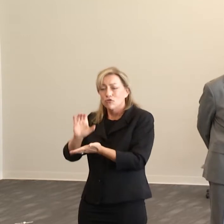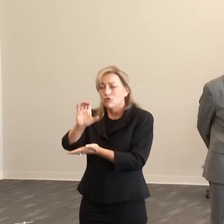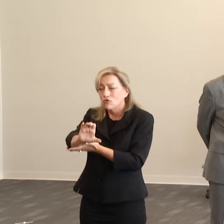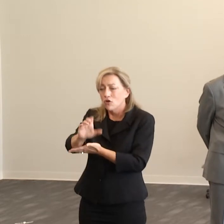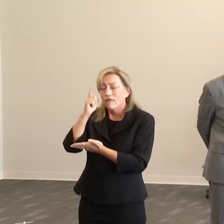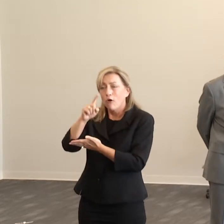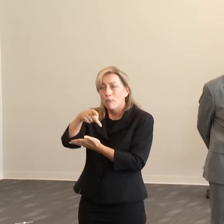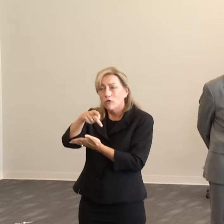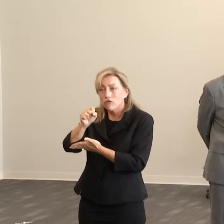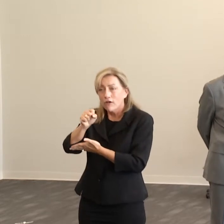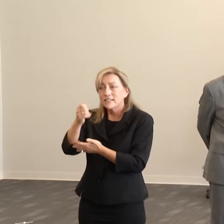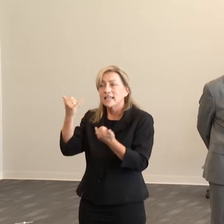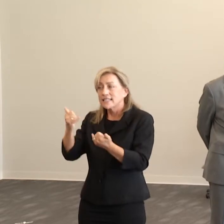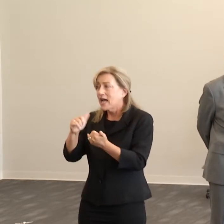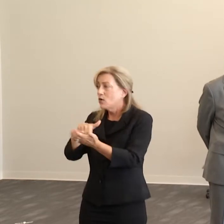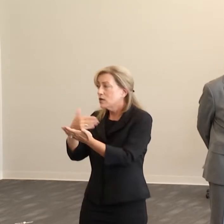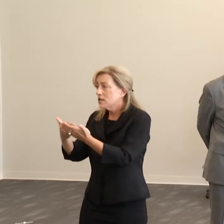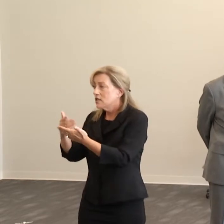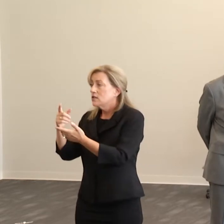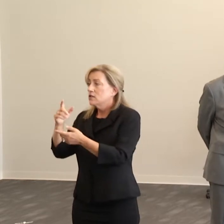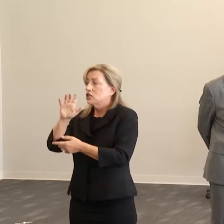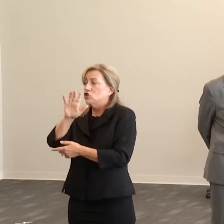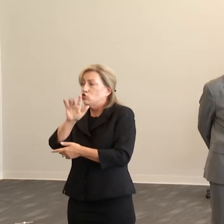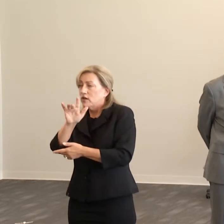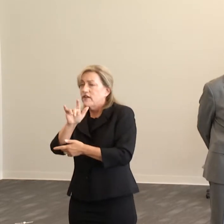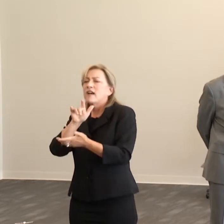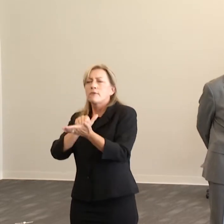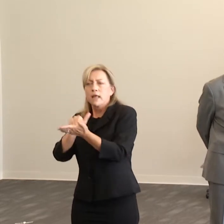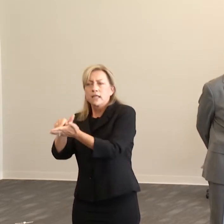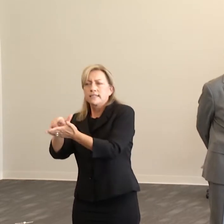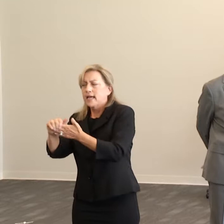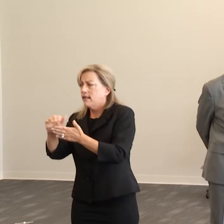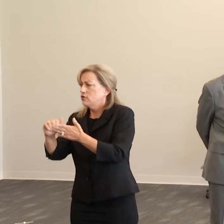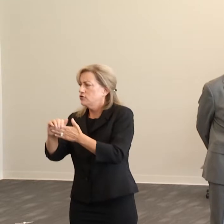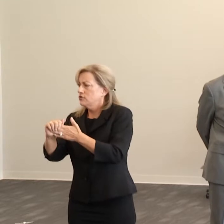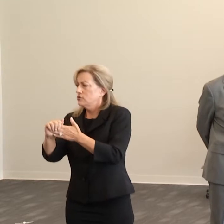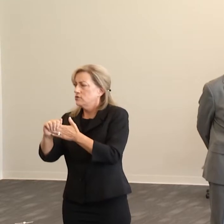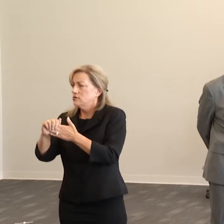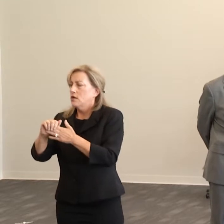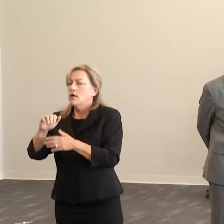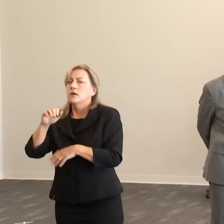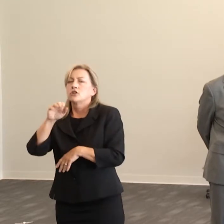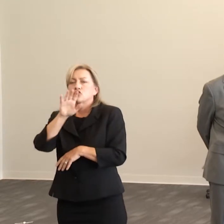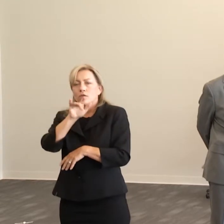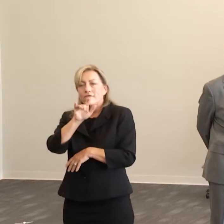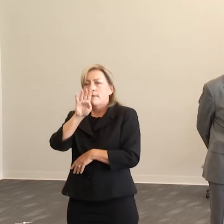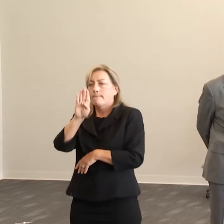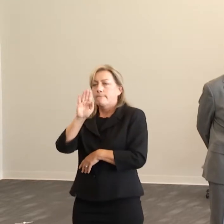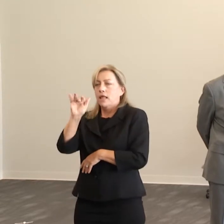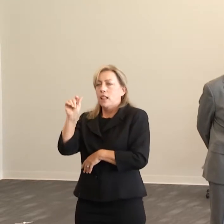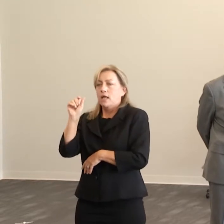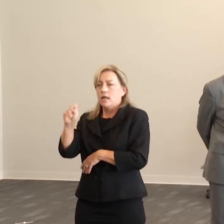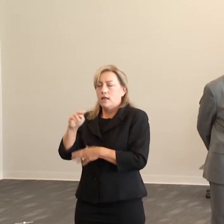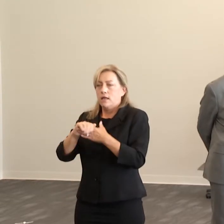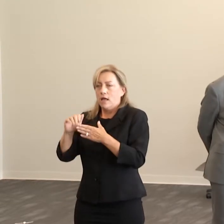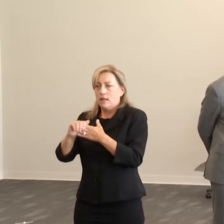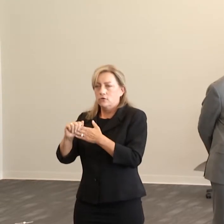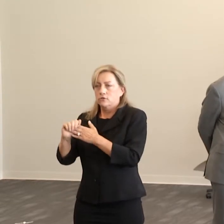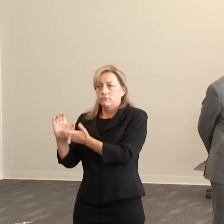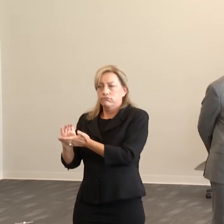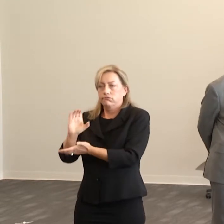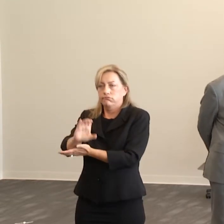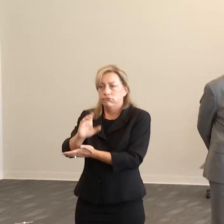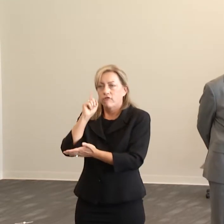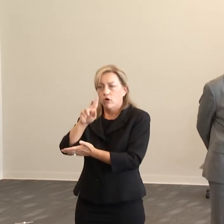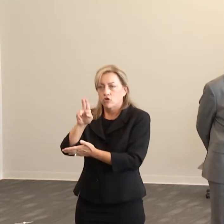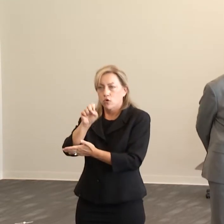Senate. We appreciate their efforts. Lastly, I'm grateful to Mrs. Patricia Moore, who's here with us today. Ms.